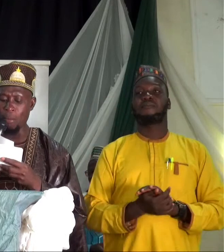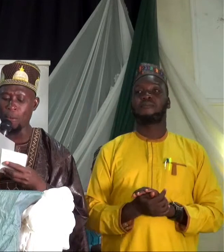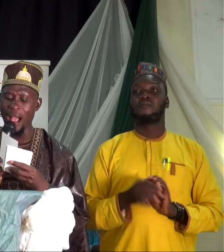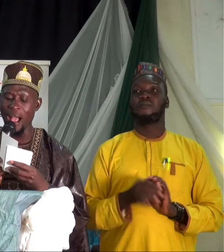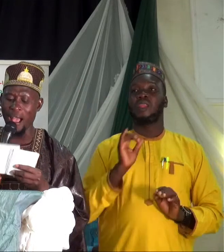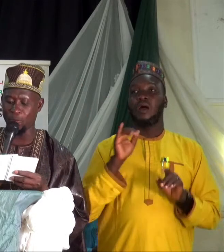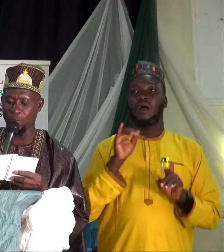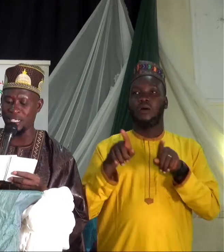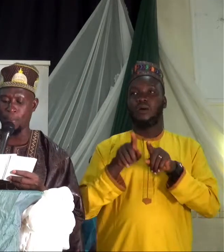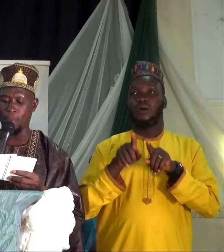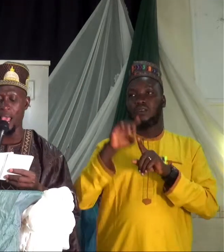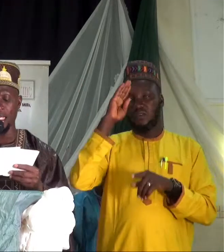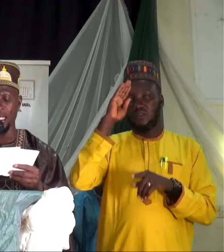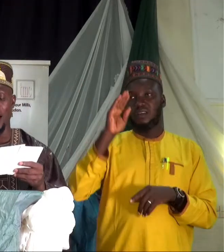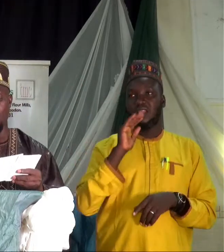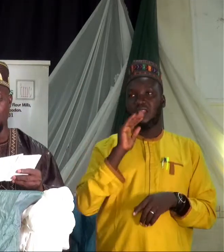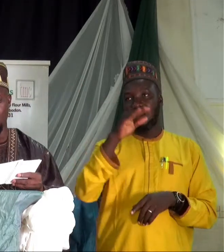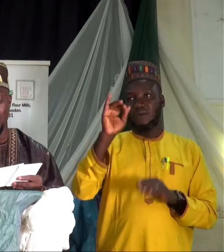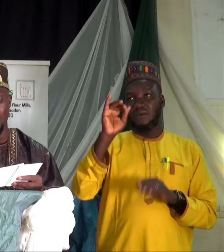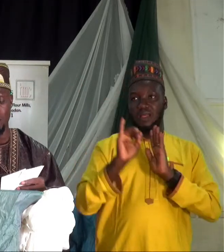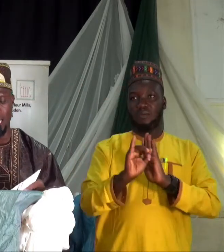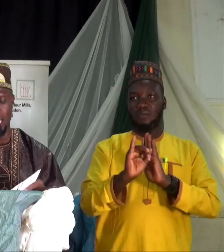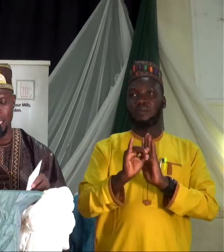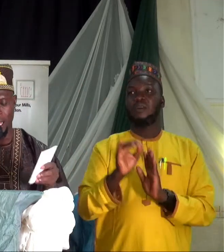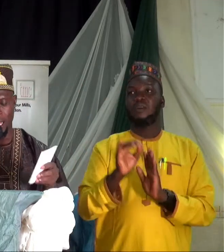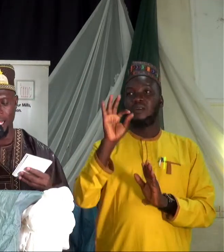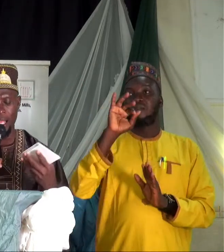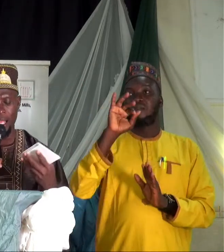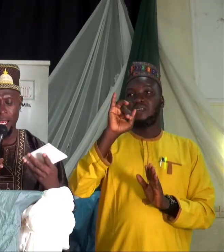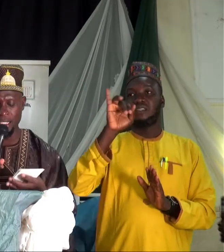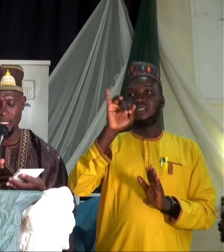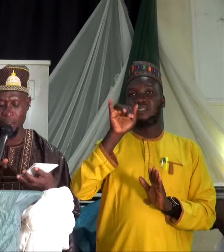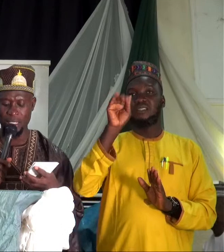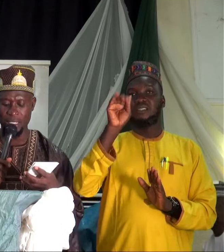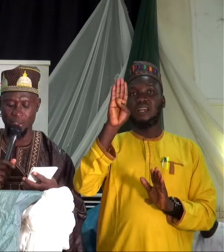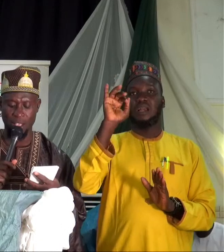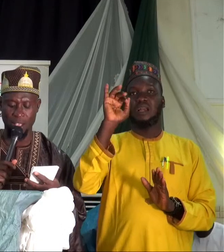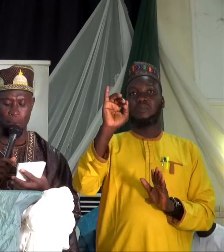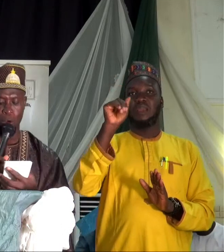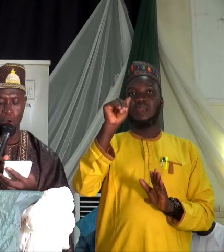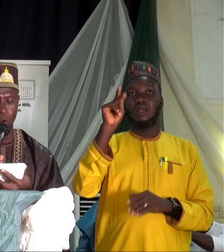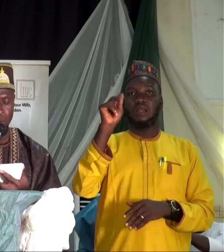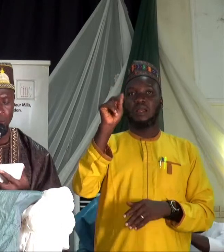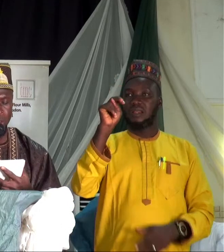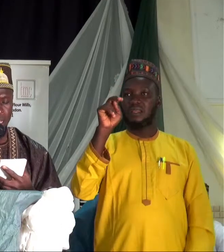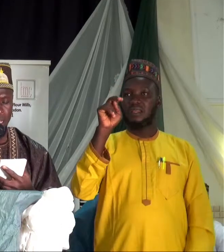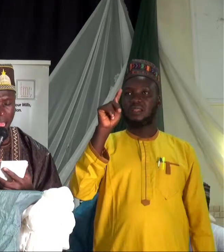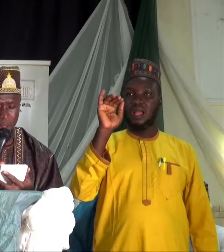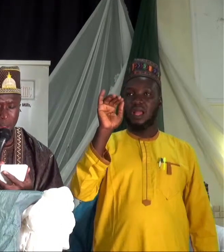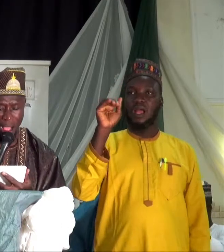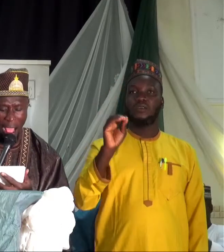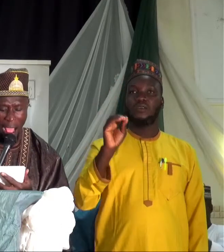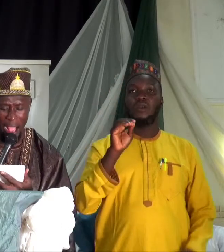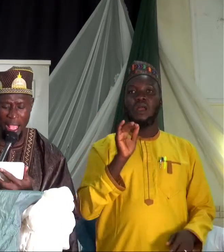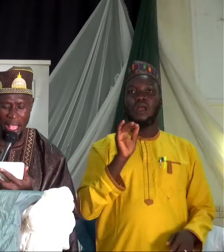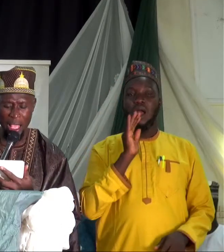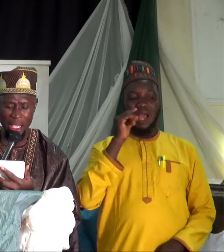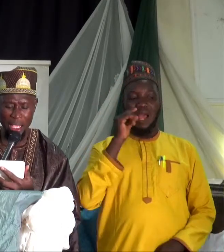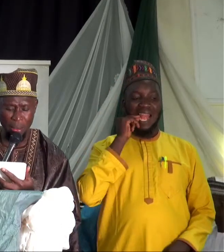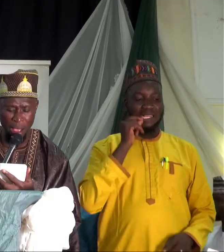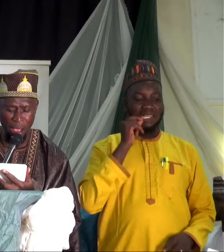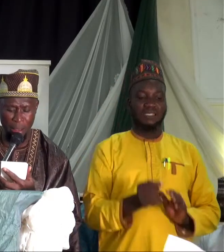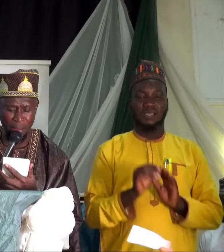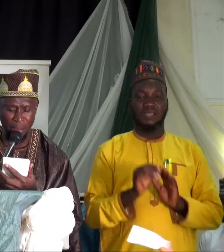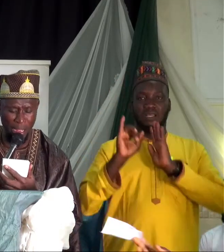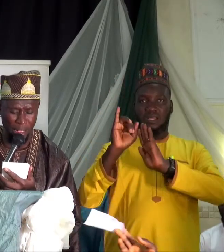wa Fijabi Akitayo Oloba ni Sanida Lesa Dada lati Masalashi Fijabi Okoro Alhaji wa